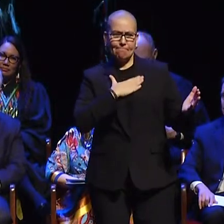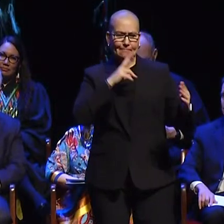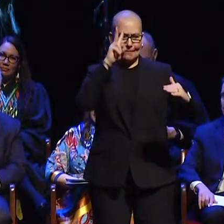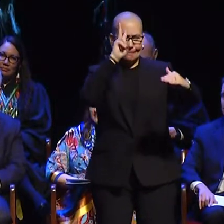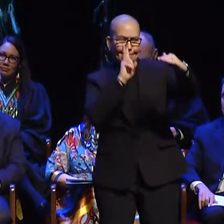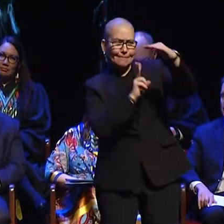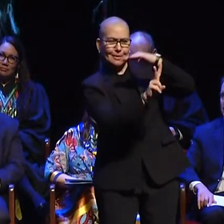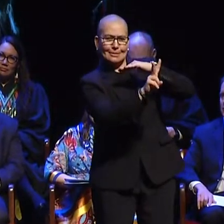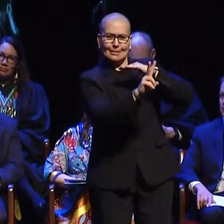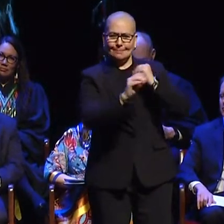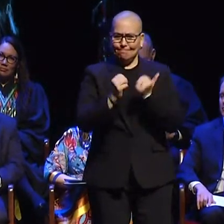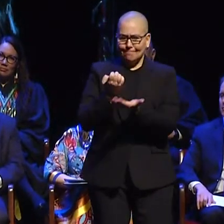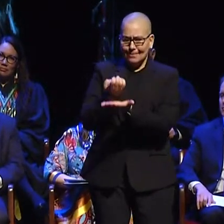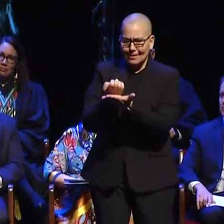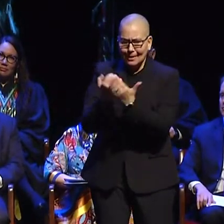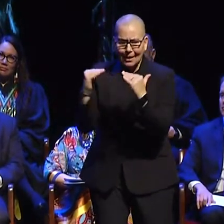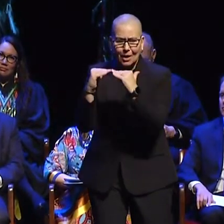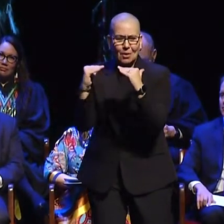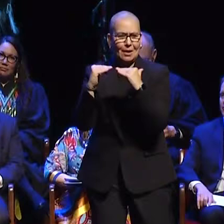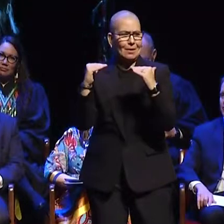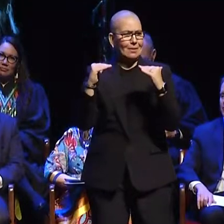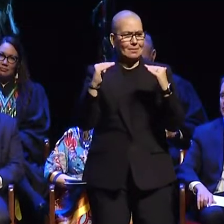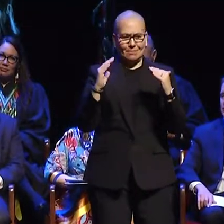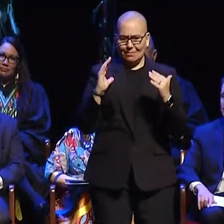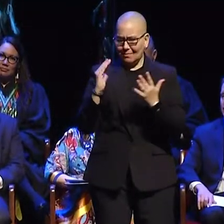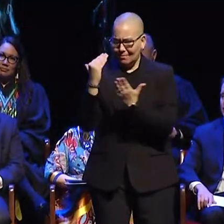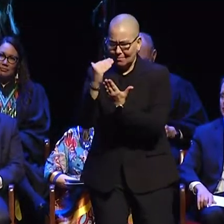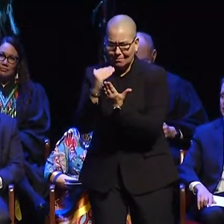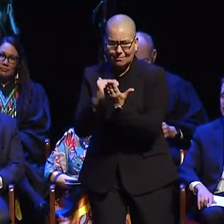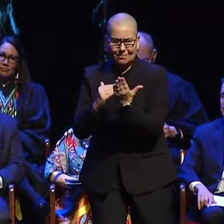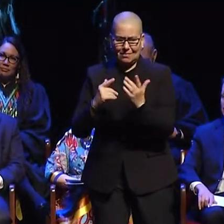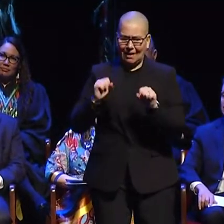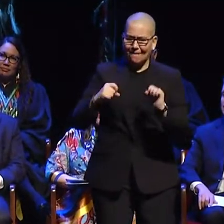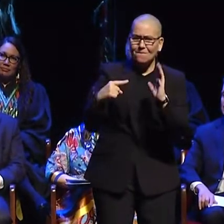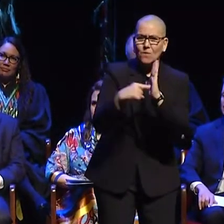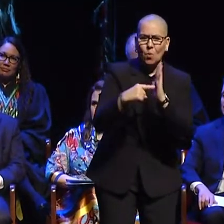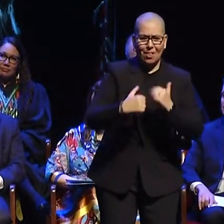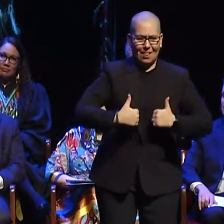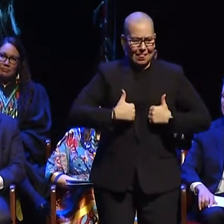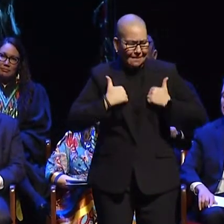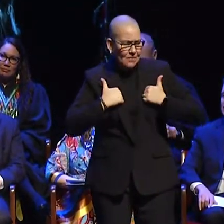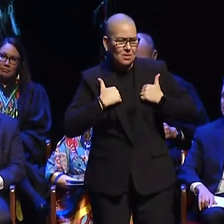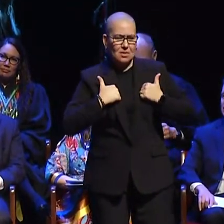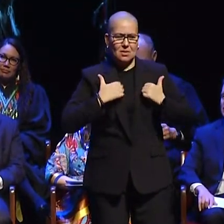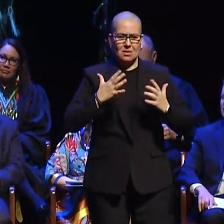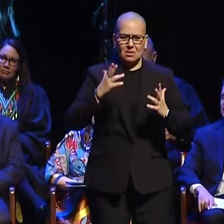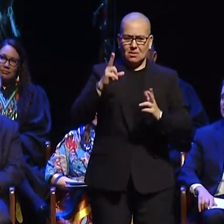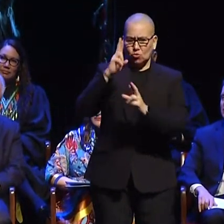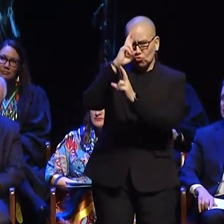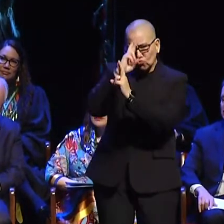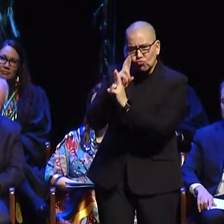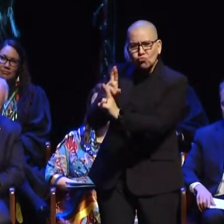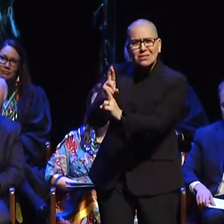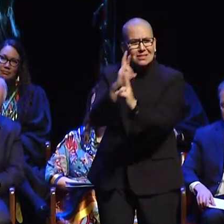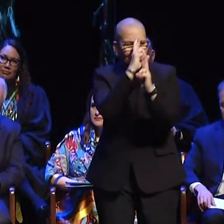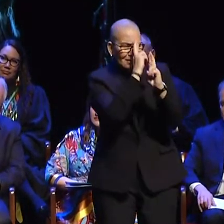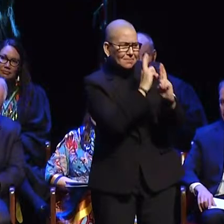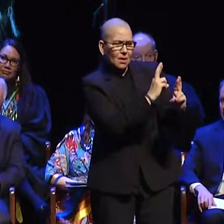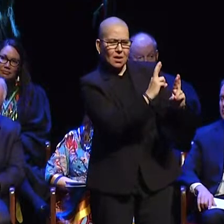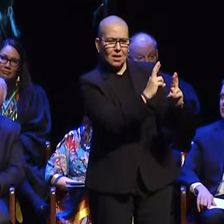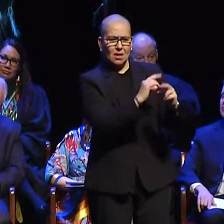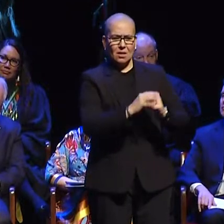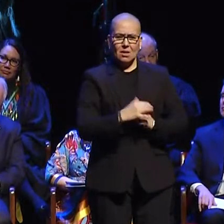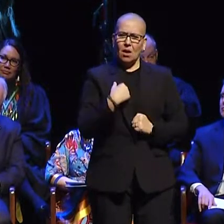can afford their lives and live with dignity, safety, and respect. I told you then the story of